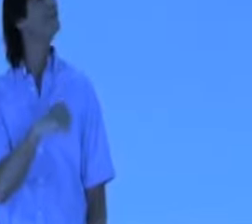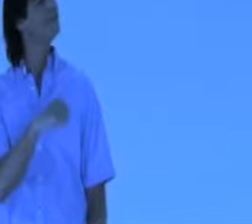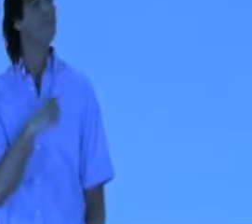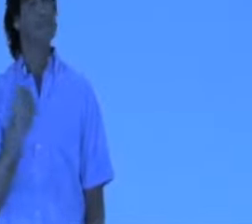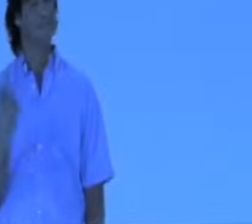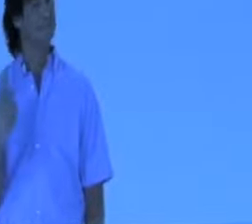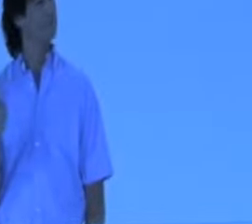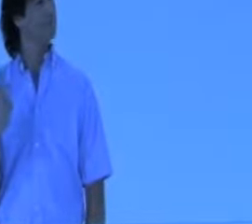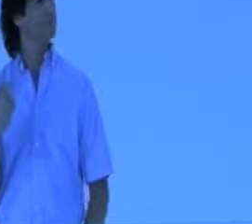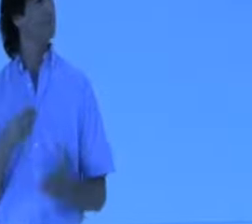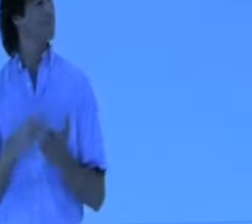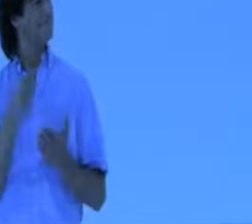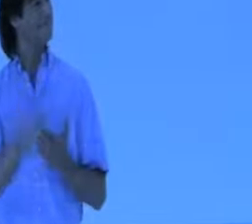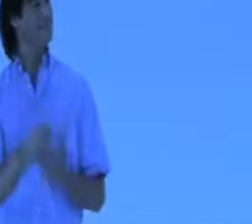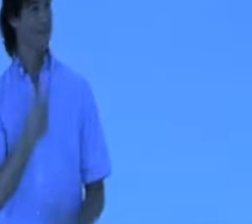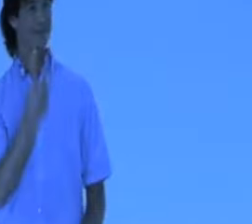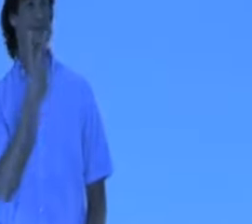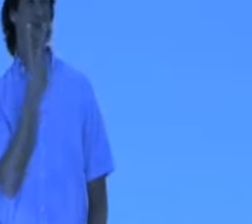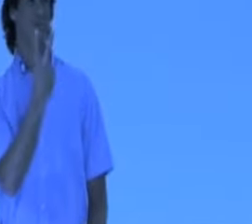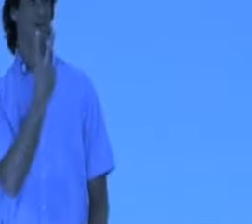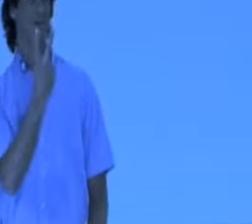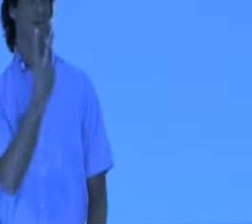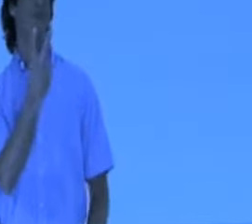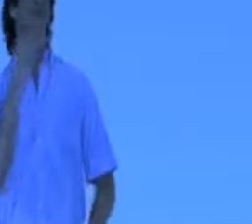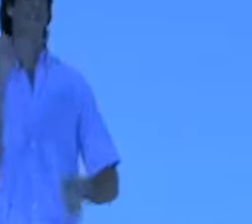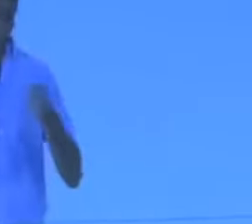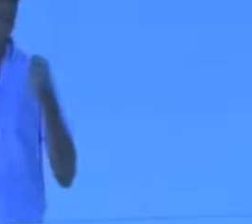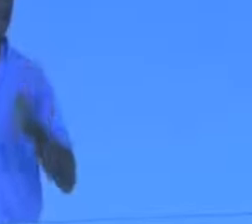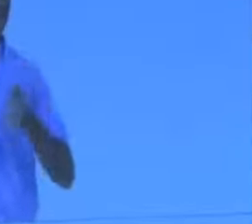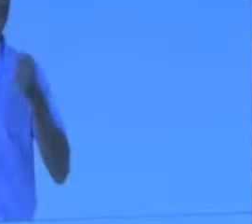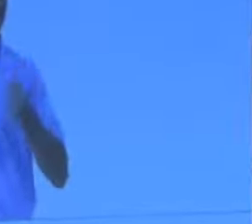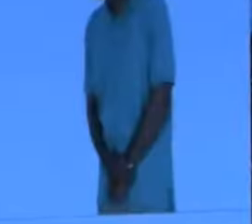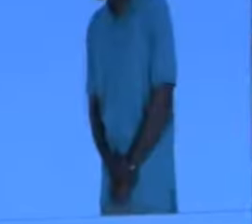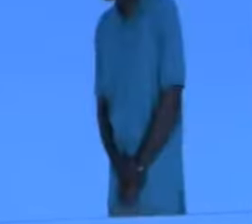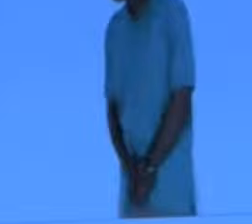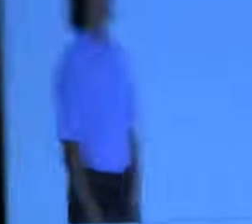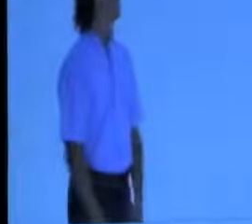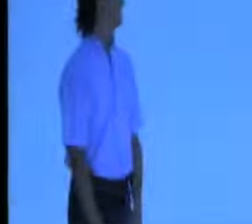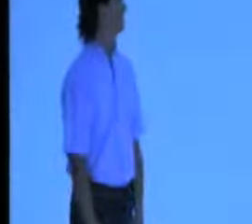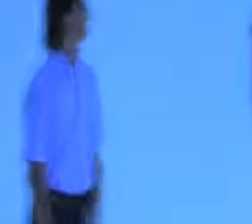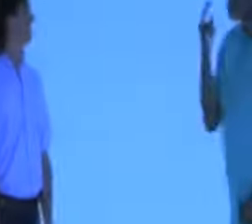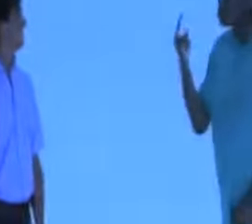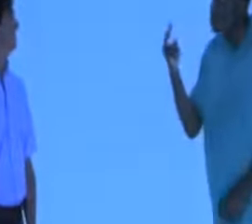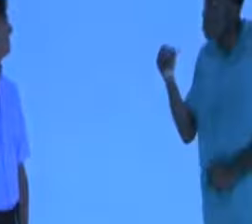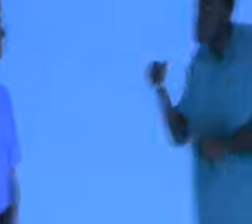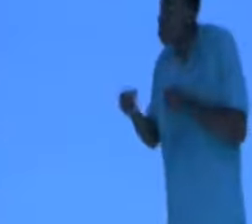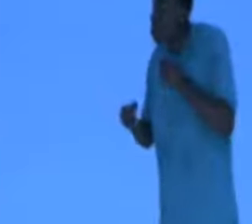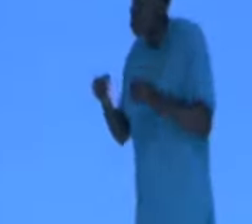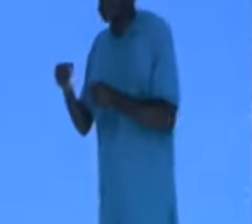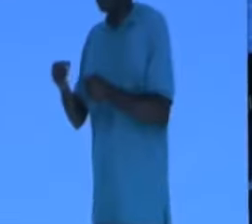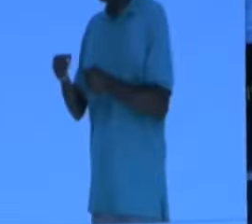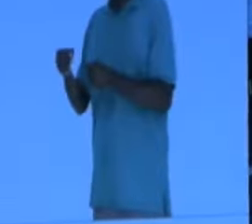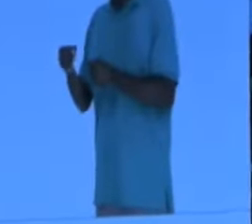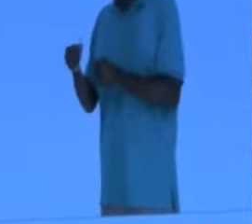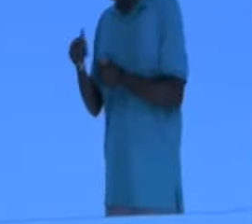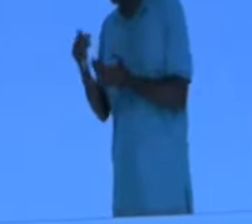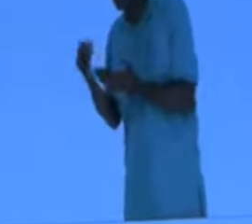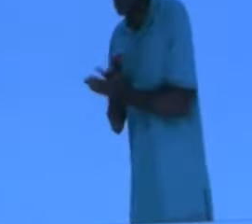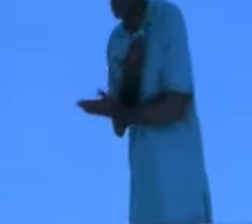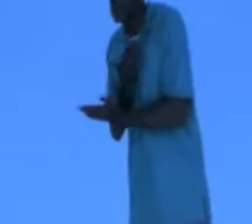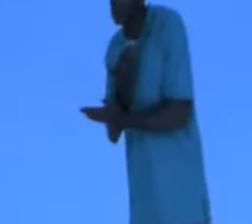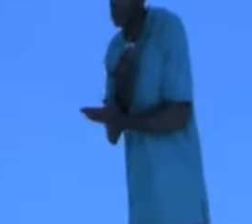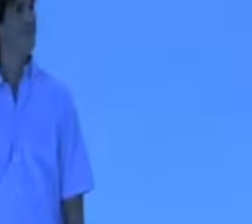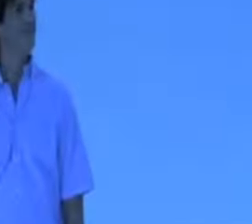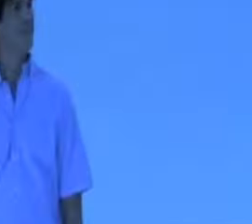the signing here is quite slow. This is first semester ASL, probably about the middle of the semester because it's Unit 5,